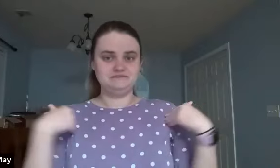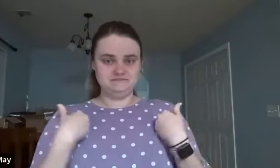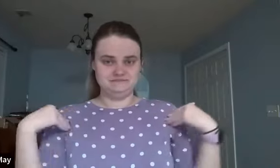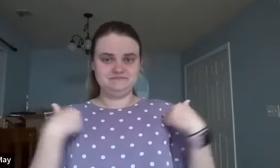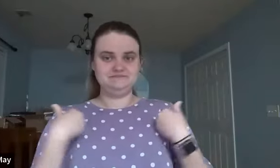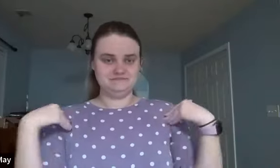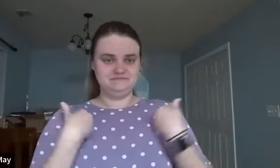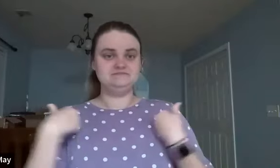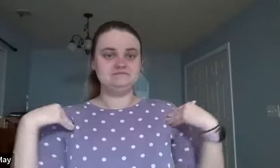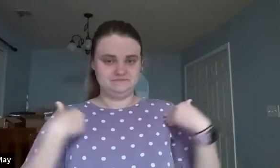Then